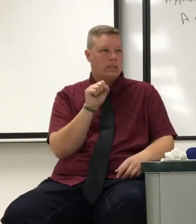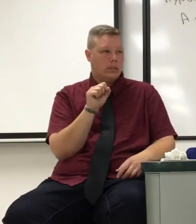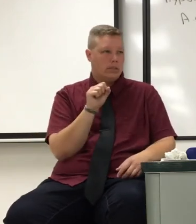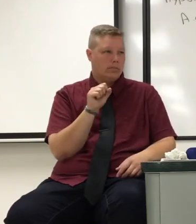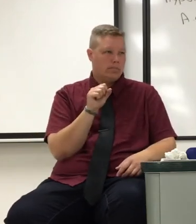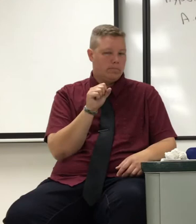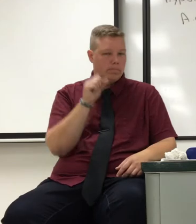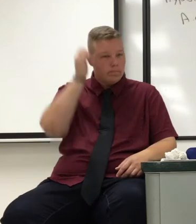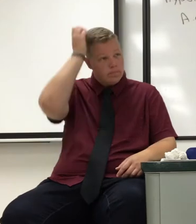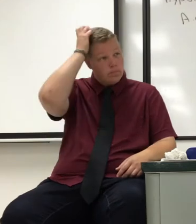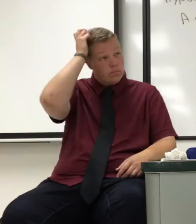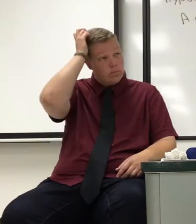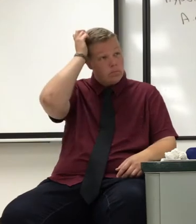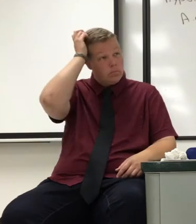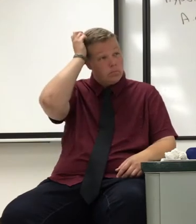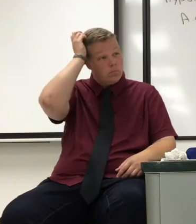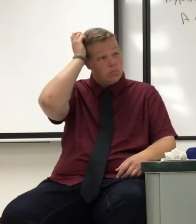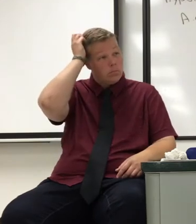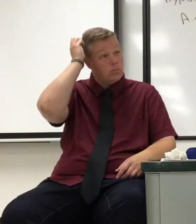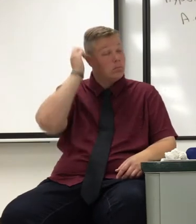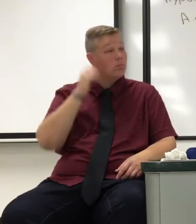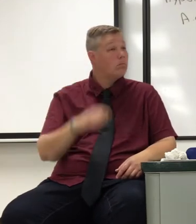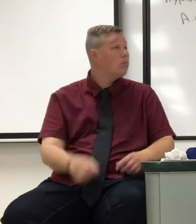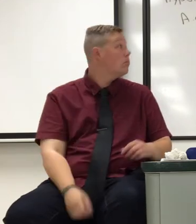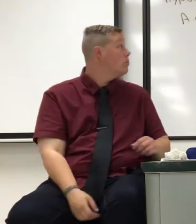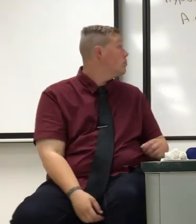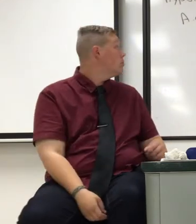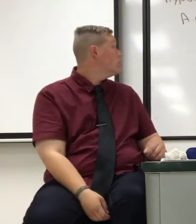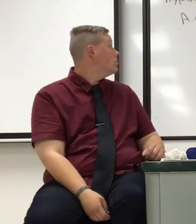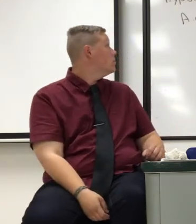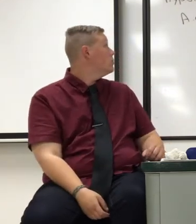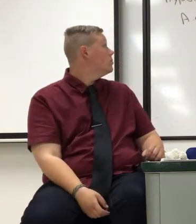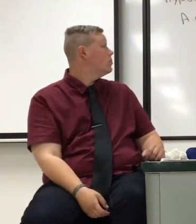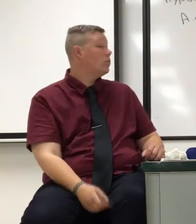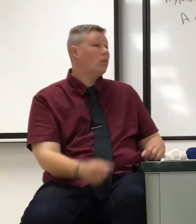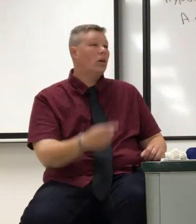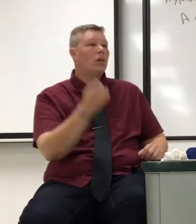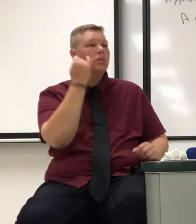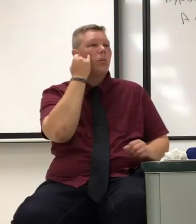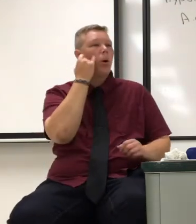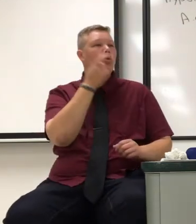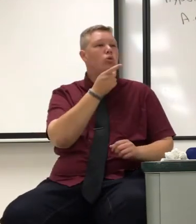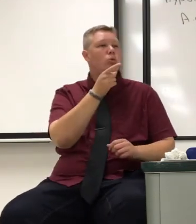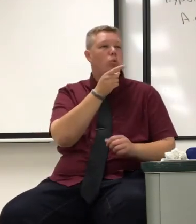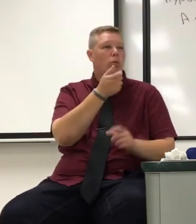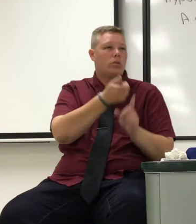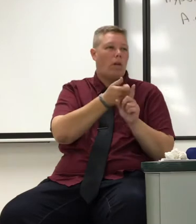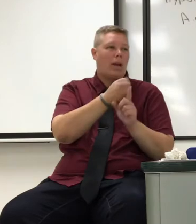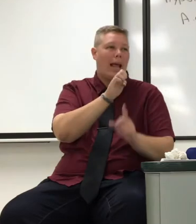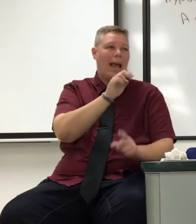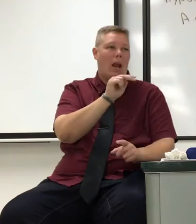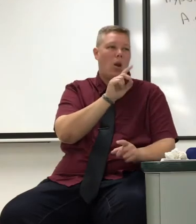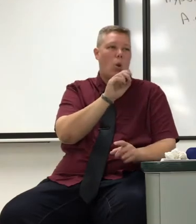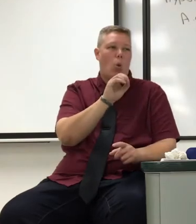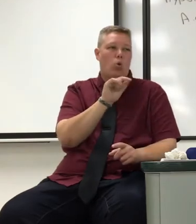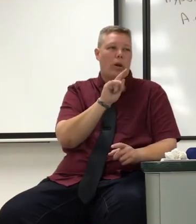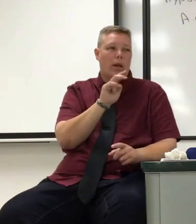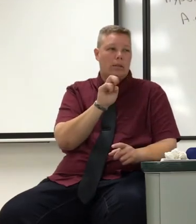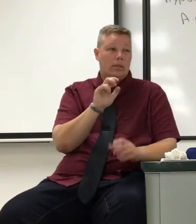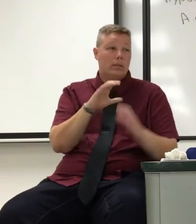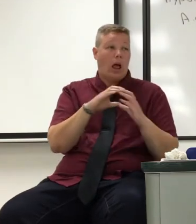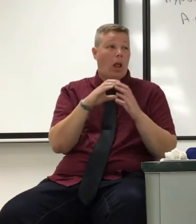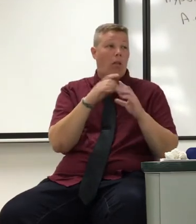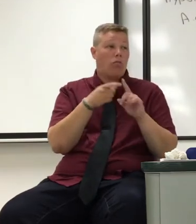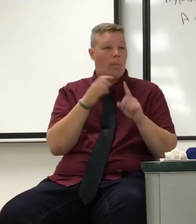Let me leave a little gap right there. And let's say you're an endocrine cell of an endocrine gland